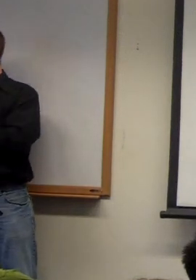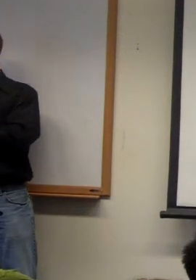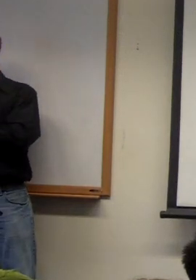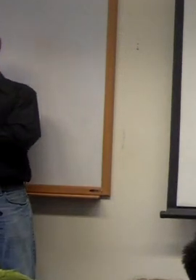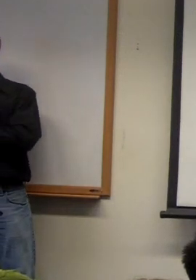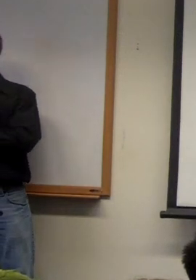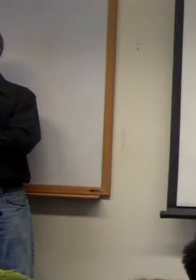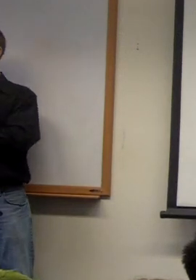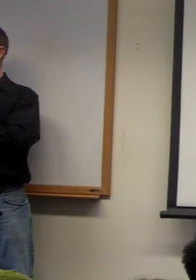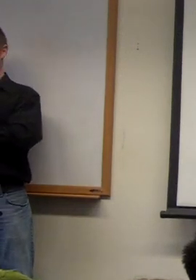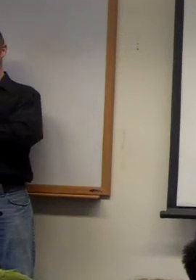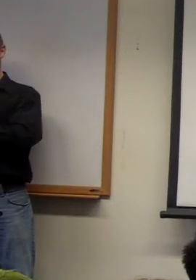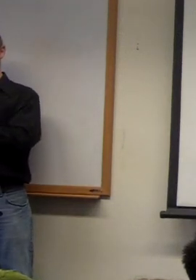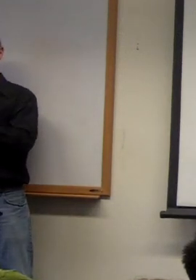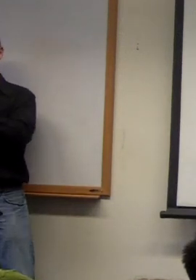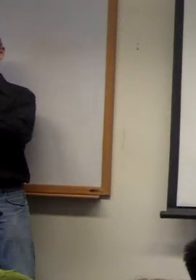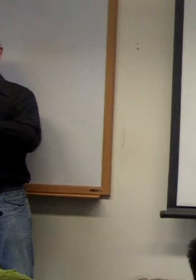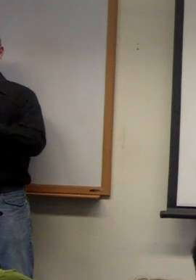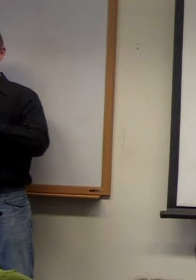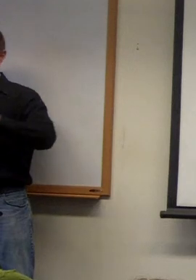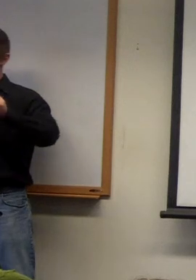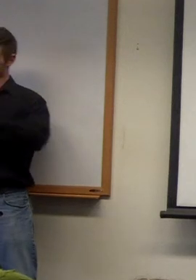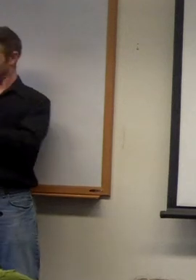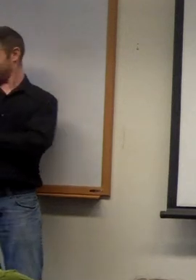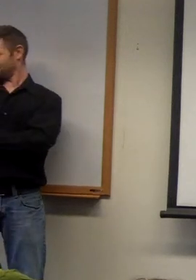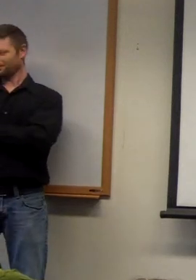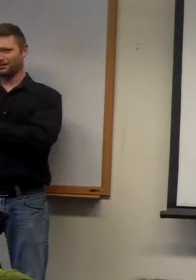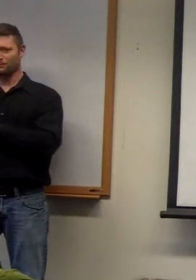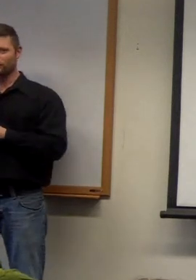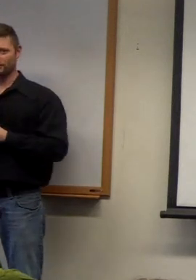but it was so much worse.